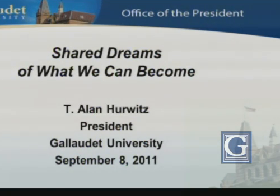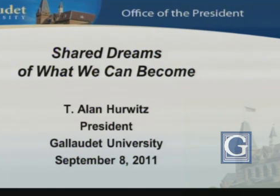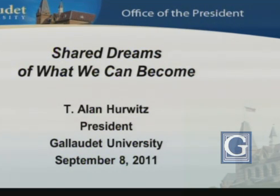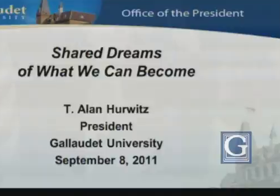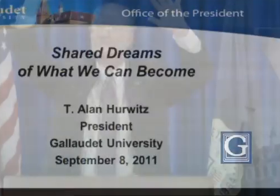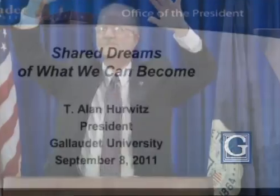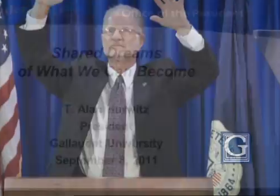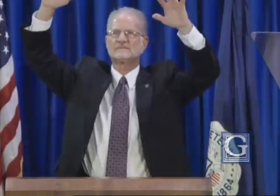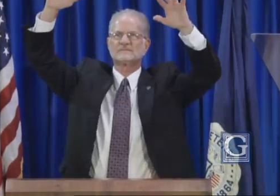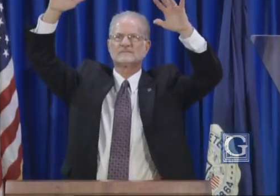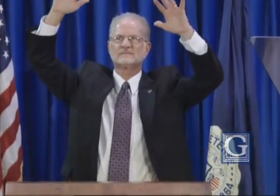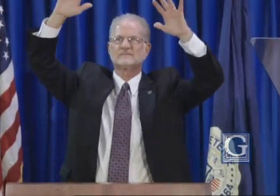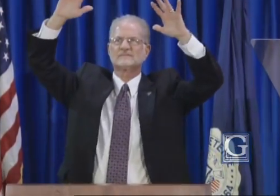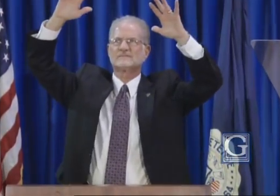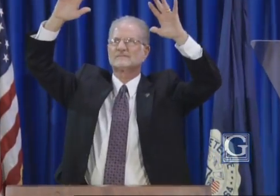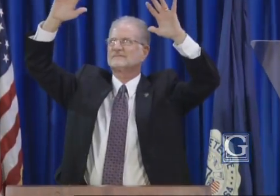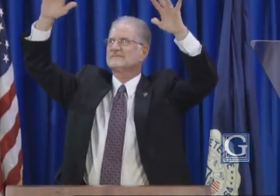Hello, everyone.